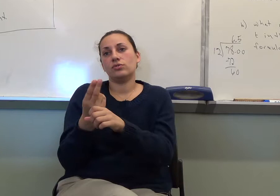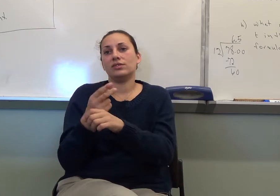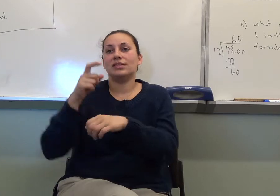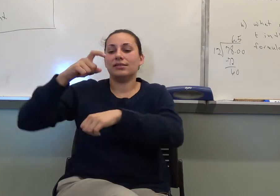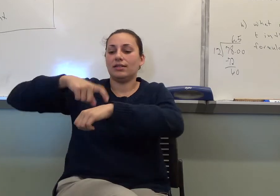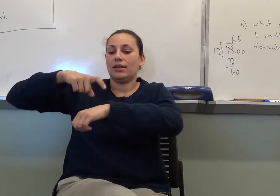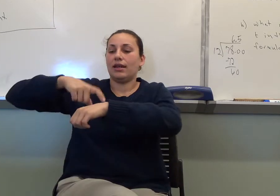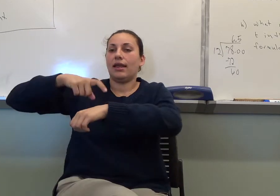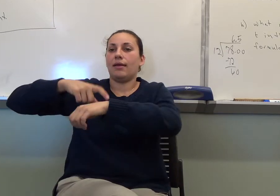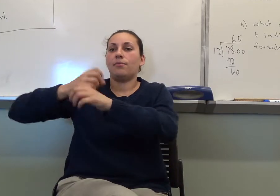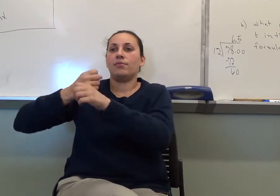in years.